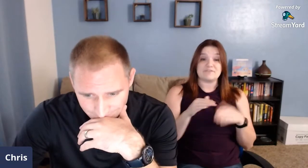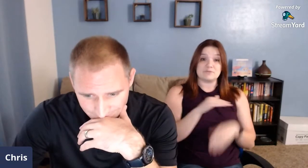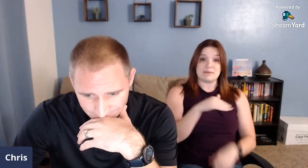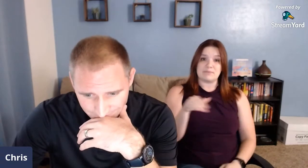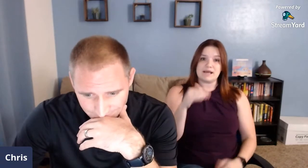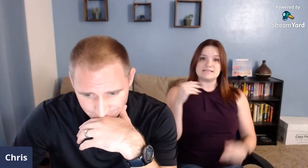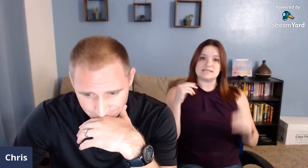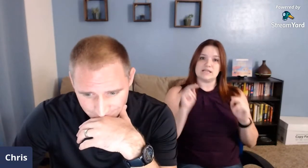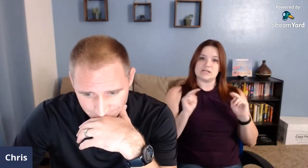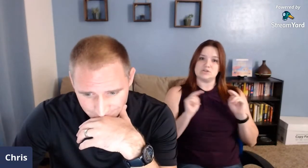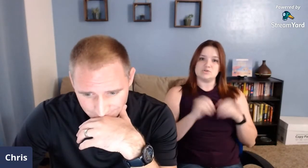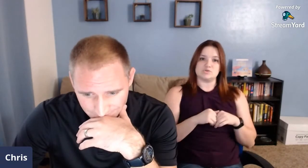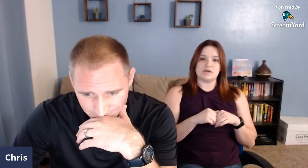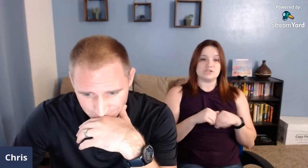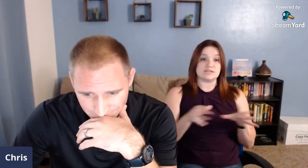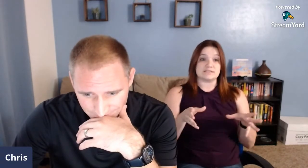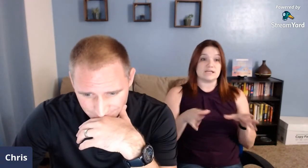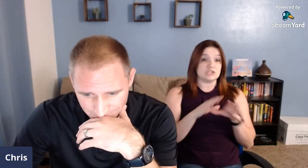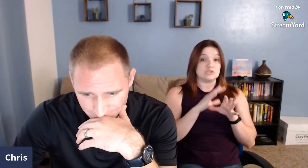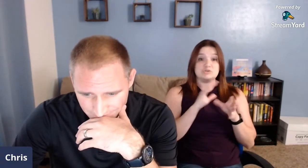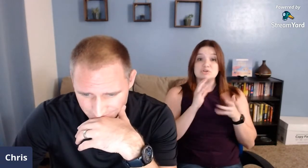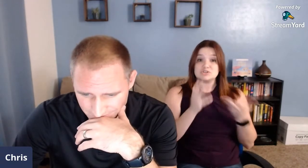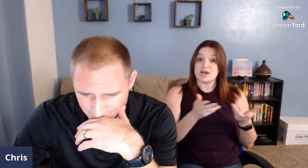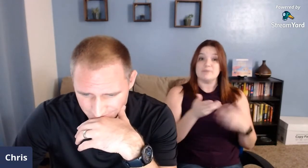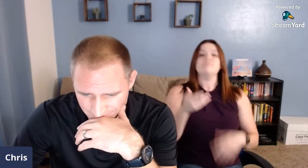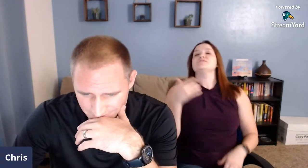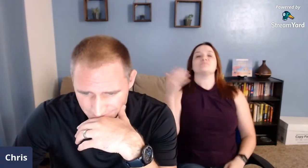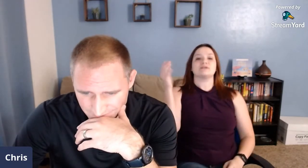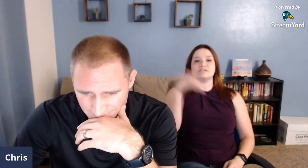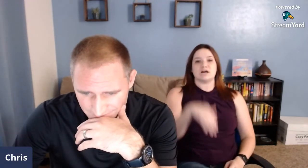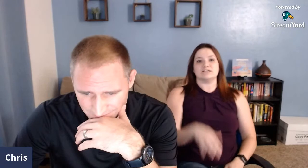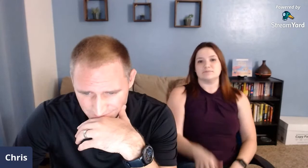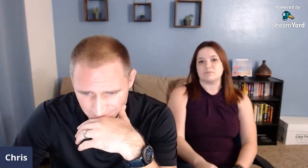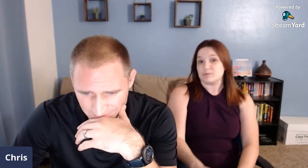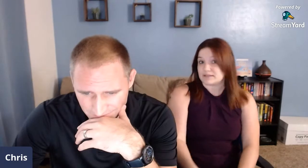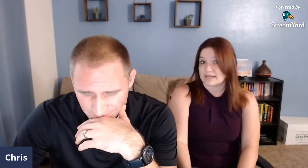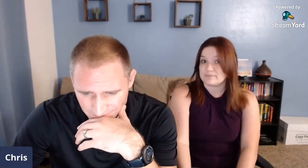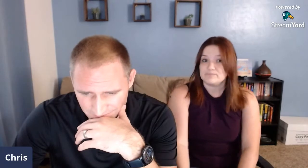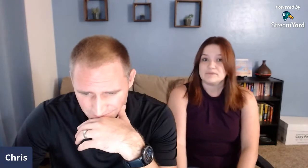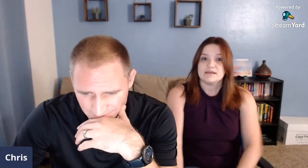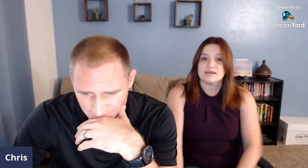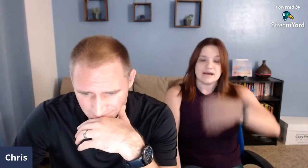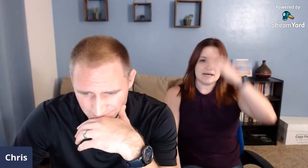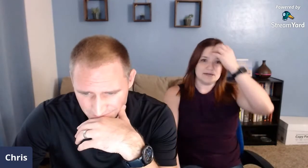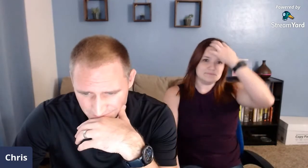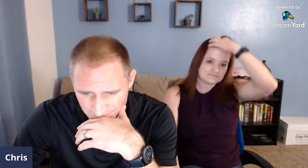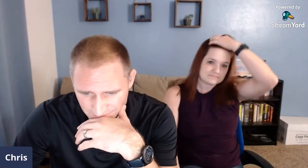you know, you have to remain biased and like neutral and just like do your job. So we're going to talk a little bit more about that,